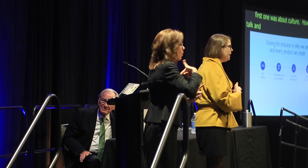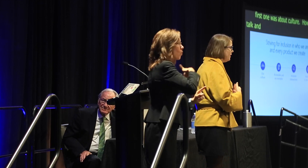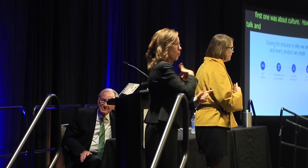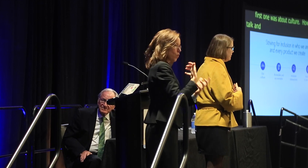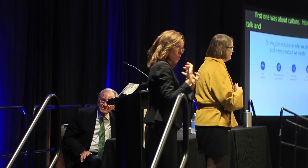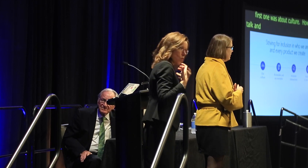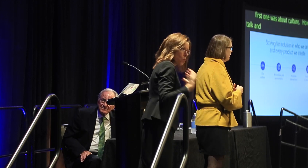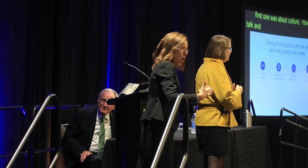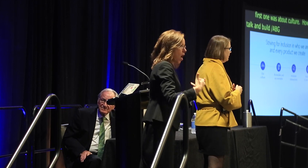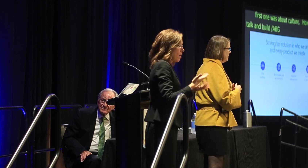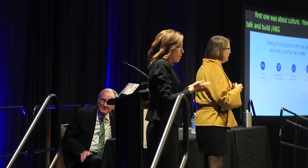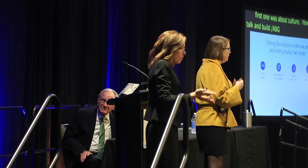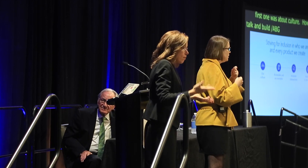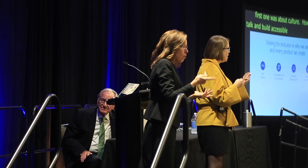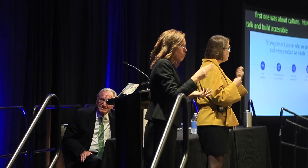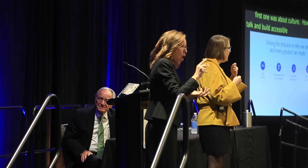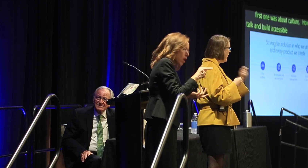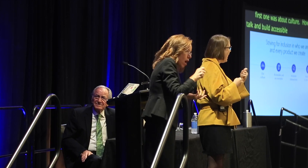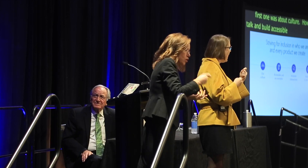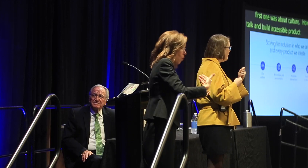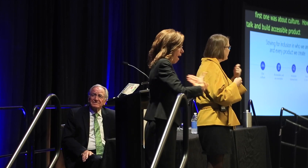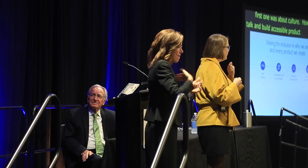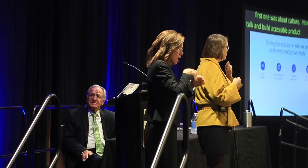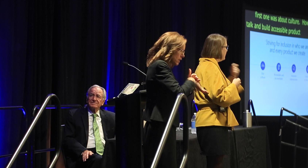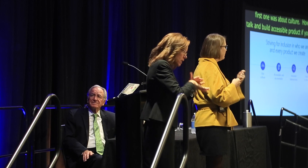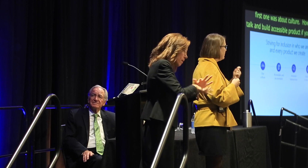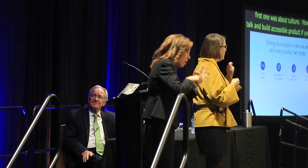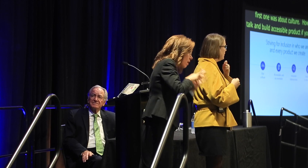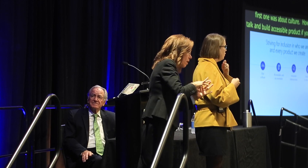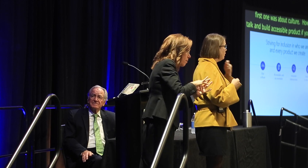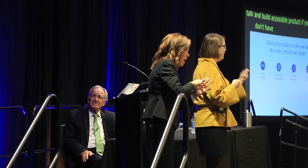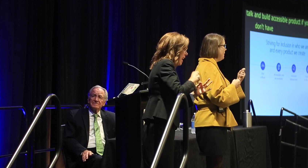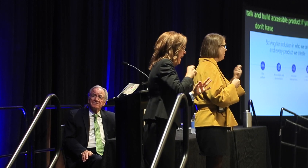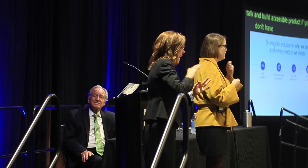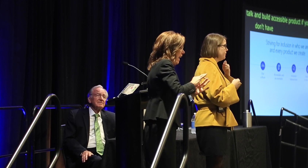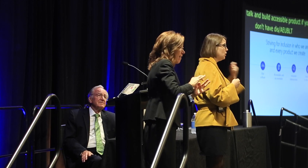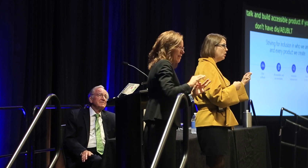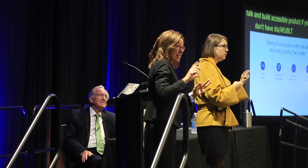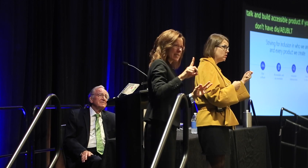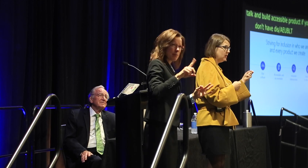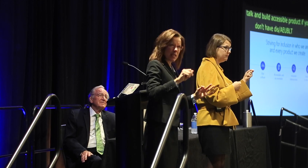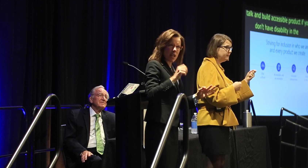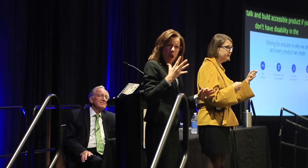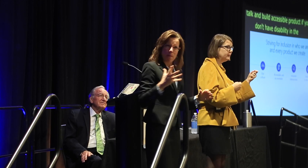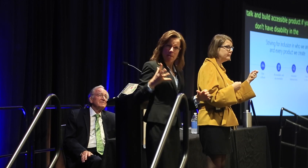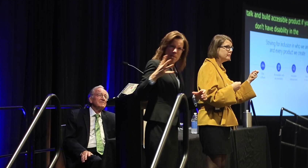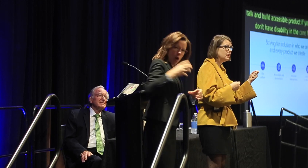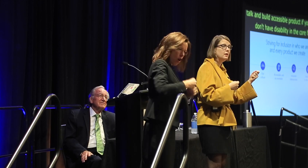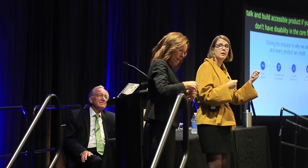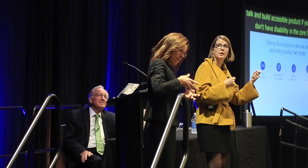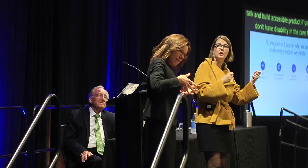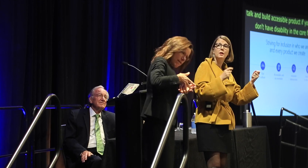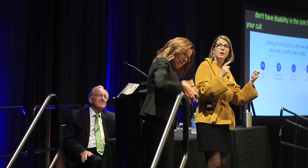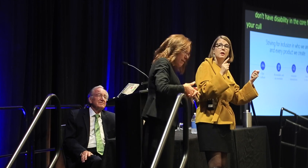accessible products if you don't have disability in the core fabric of your culture?